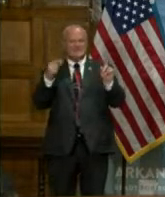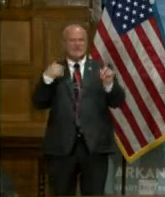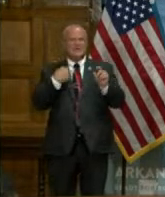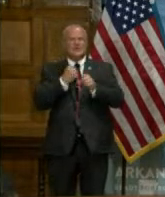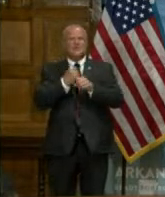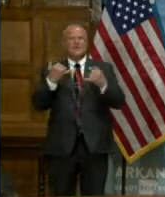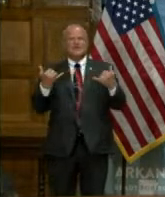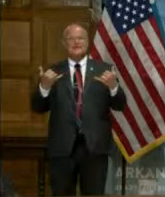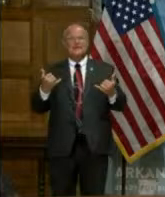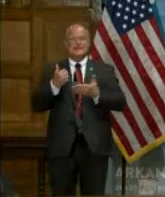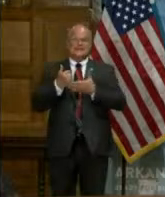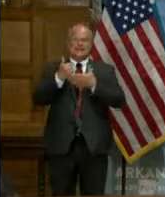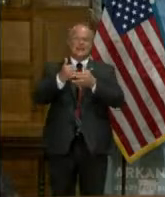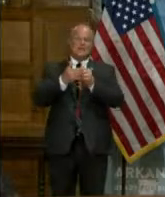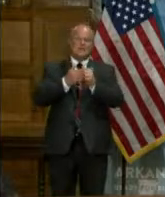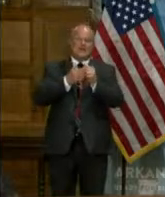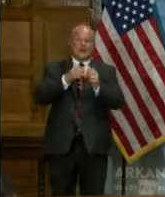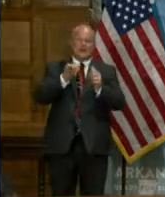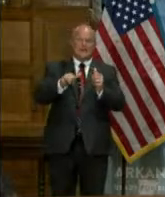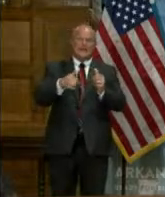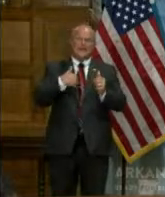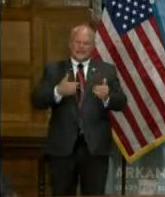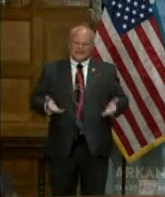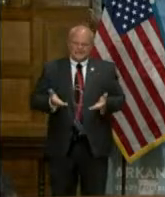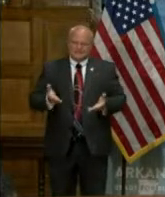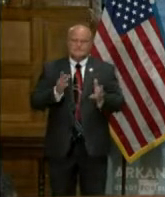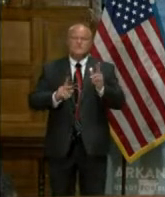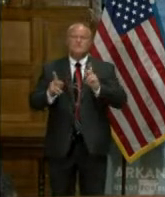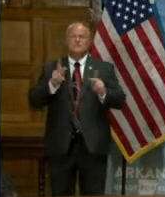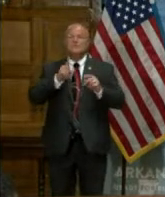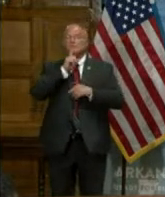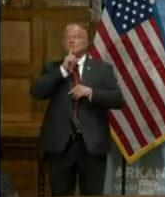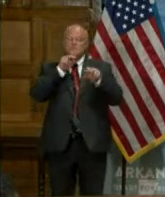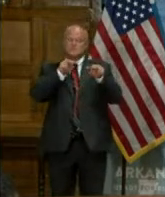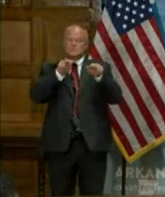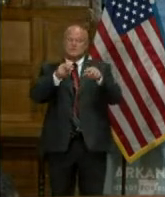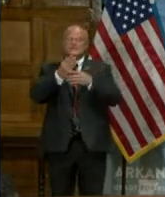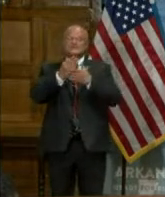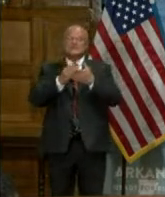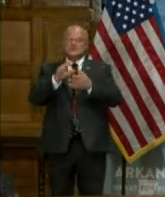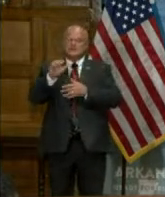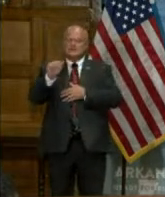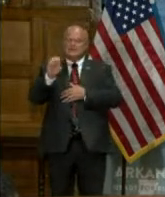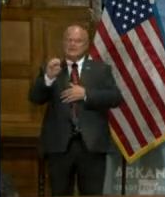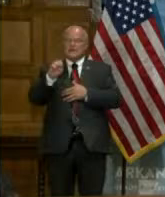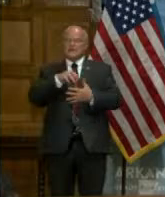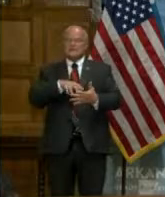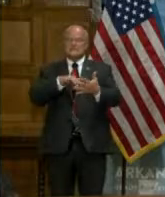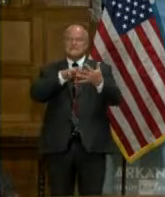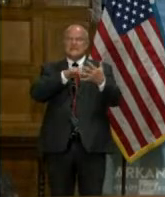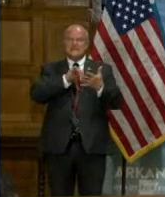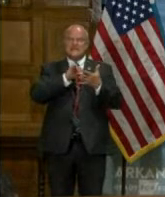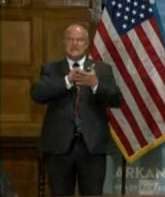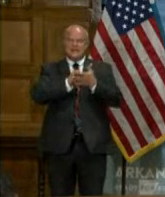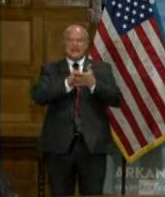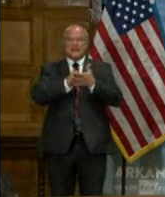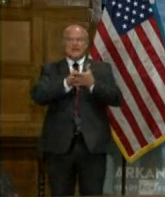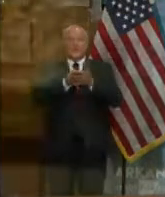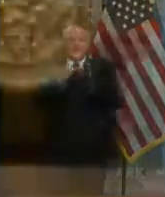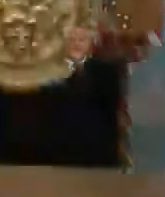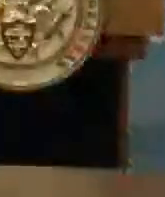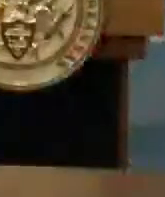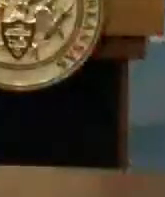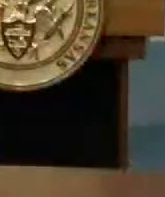we're making today to help guide that. And I encourage everyone to really look at some of the case studies that are in